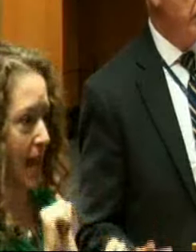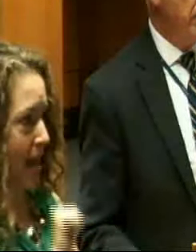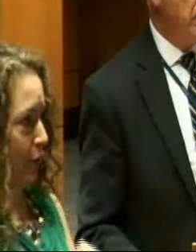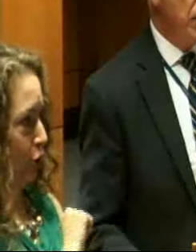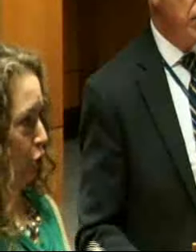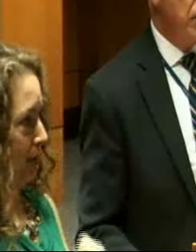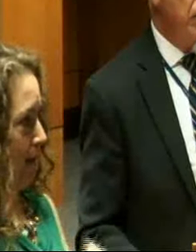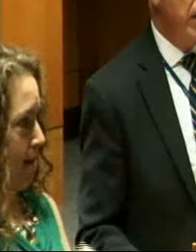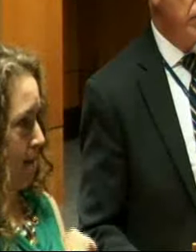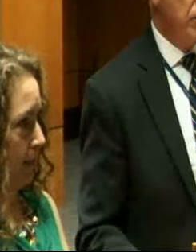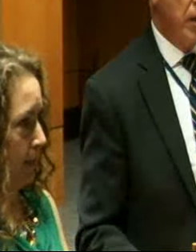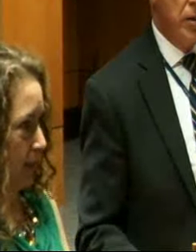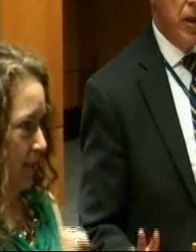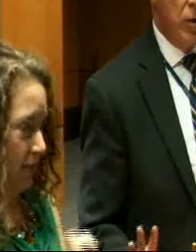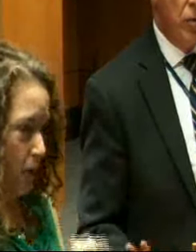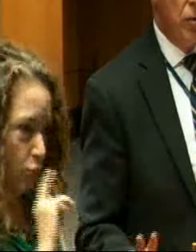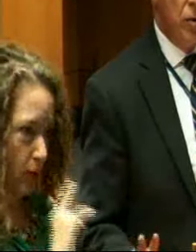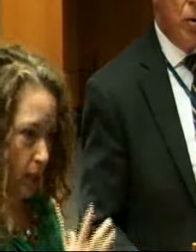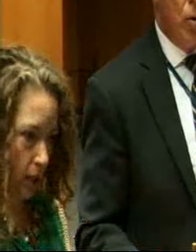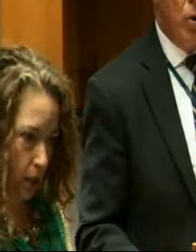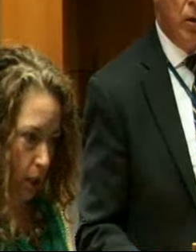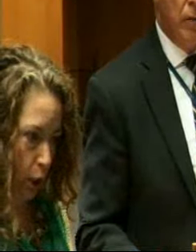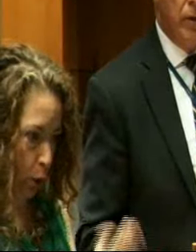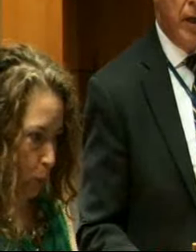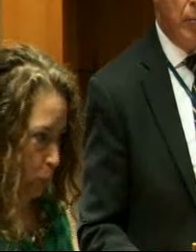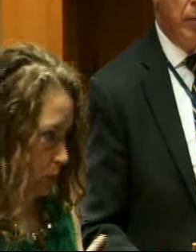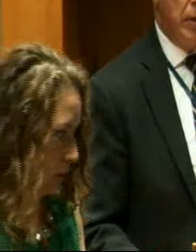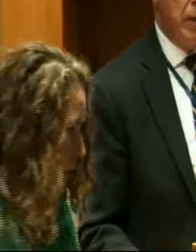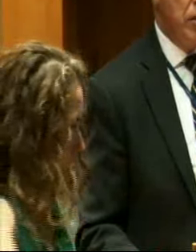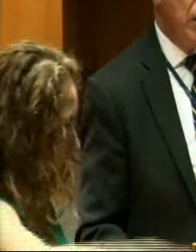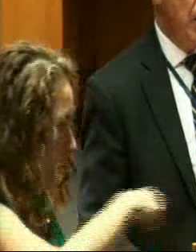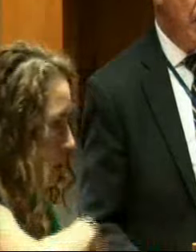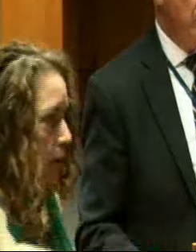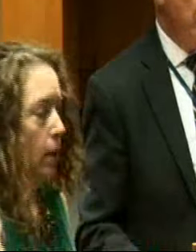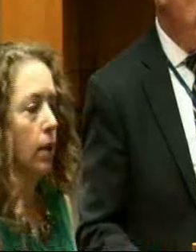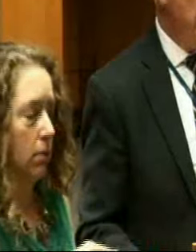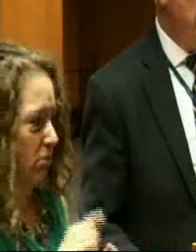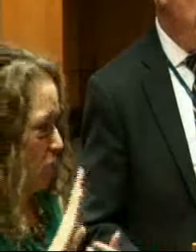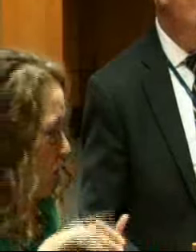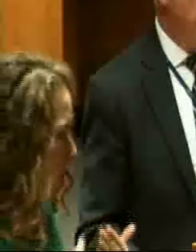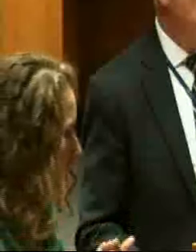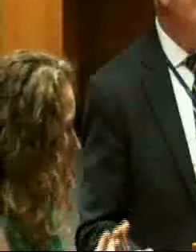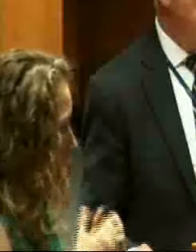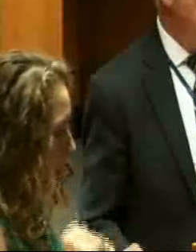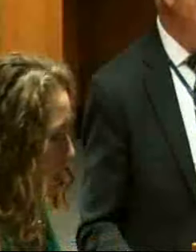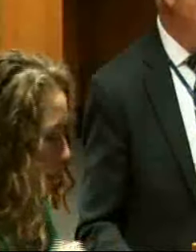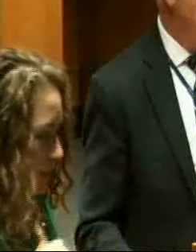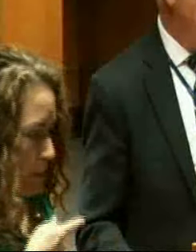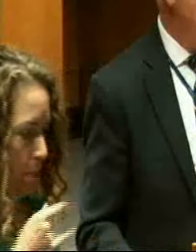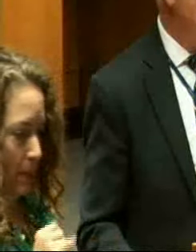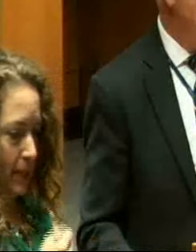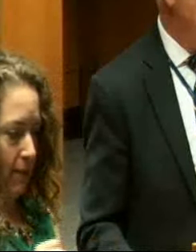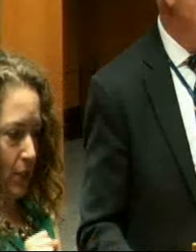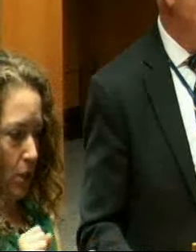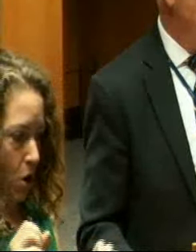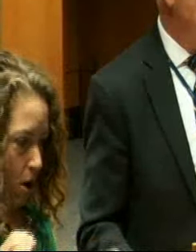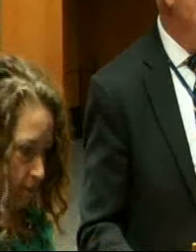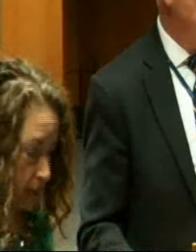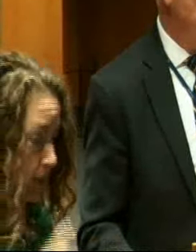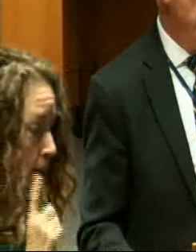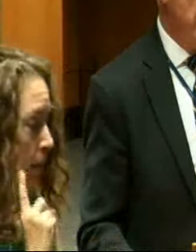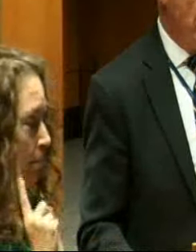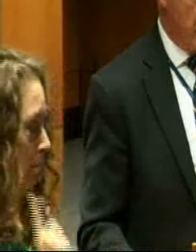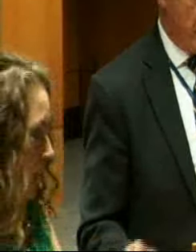a 360-degree exercise that uses all of the capabilities of the Public Safety Office as well as of